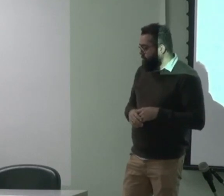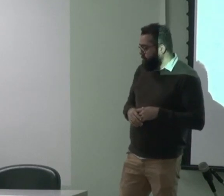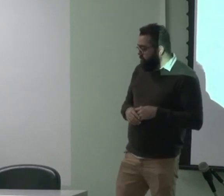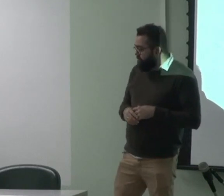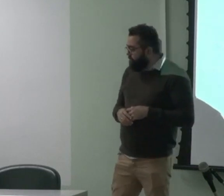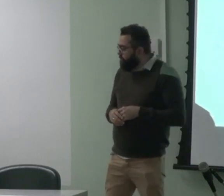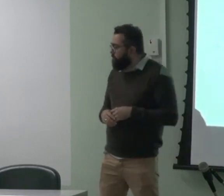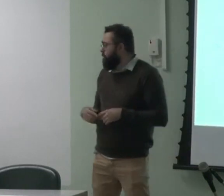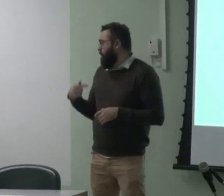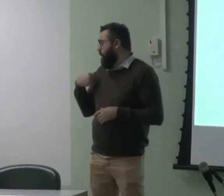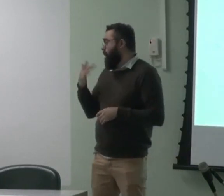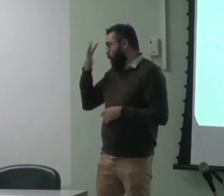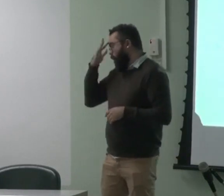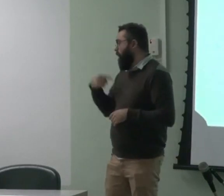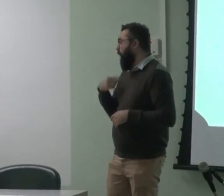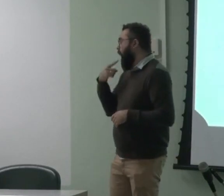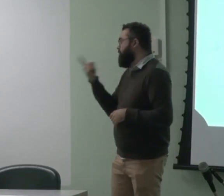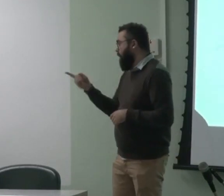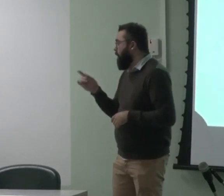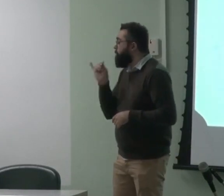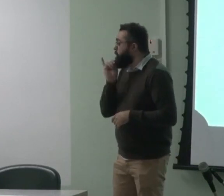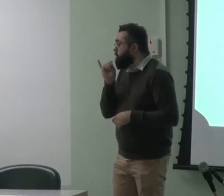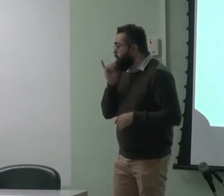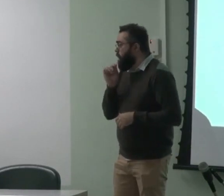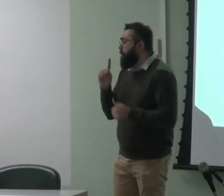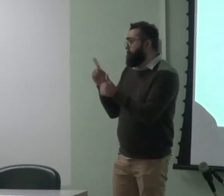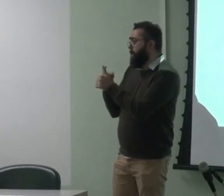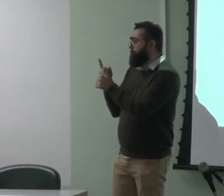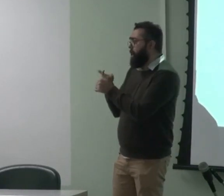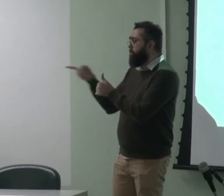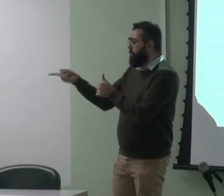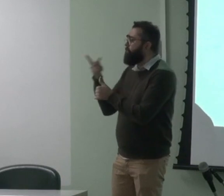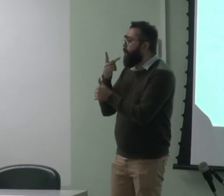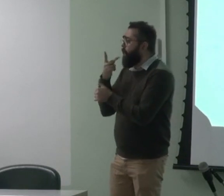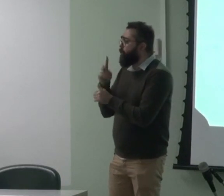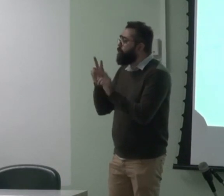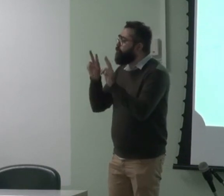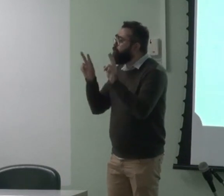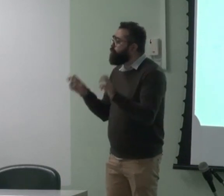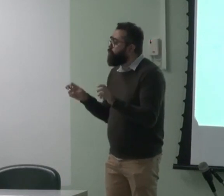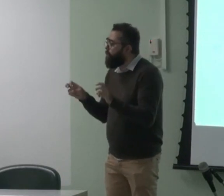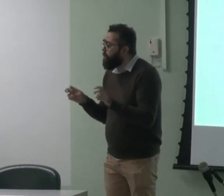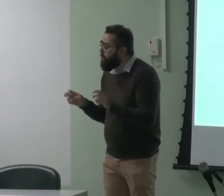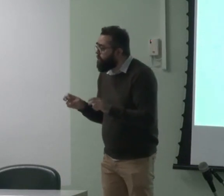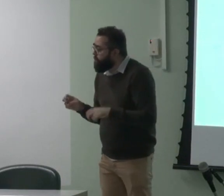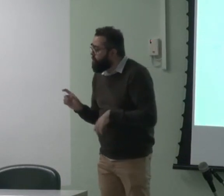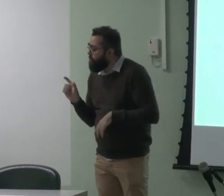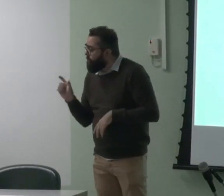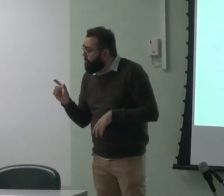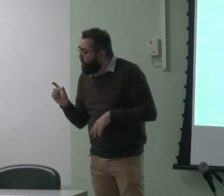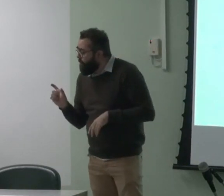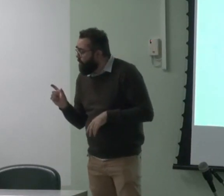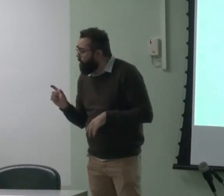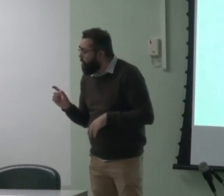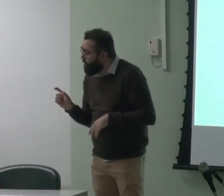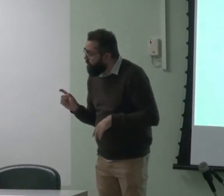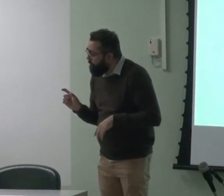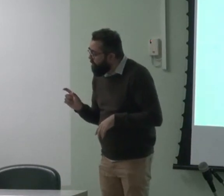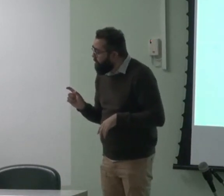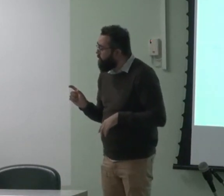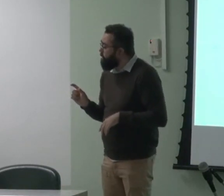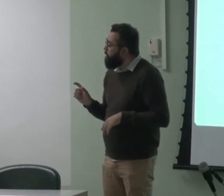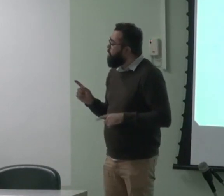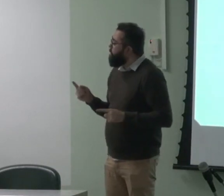I would say that, first, the observation about using the word universal is a very good one,